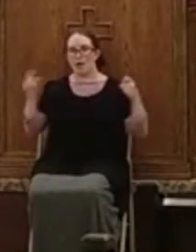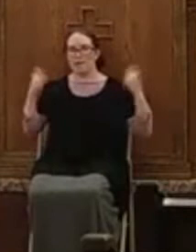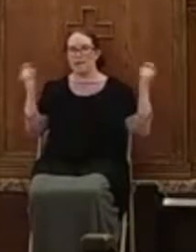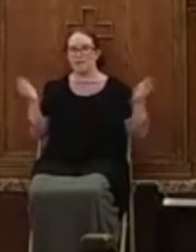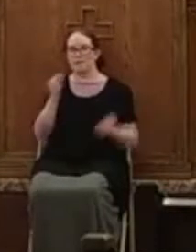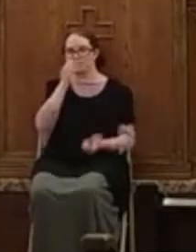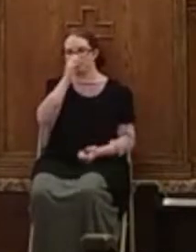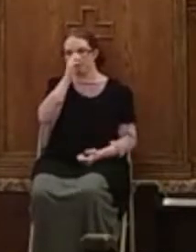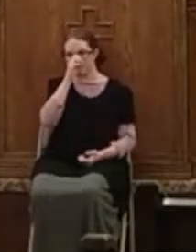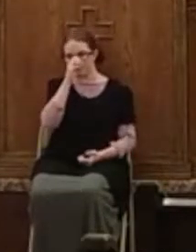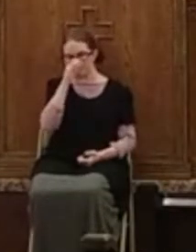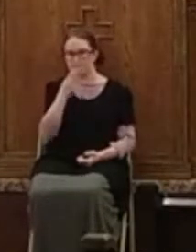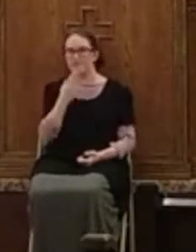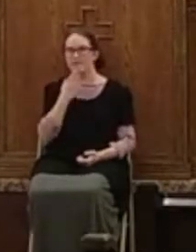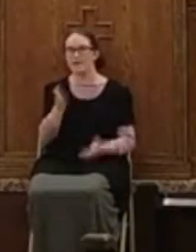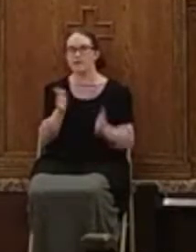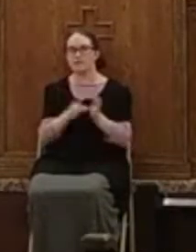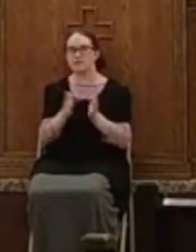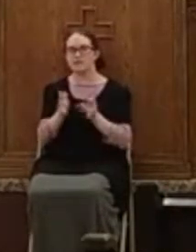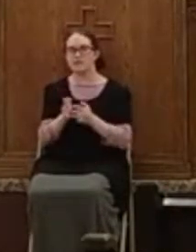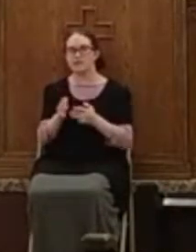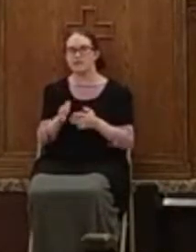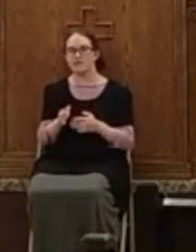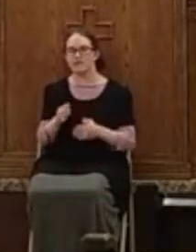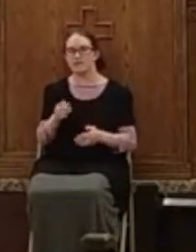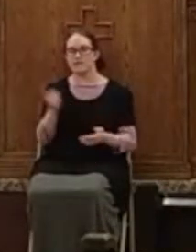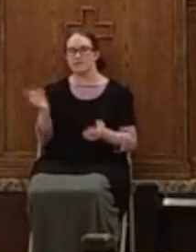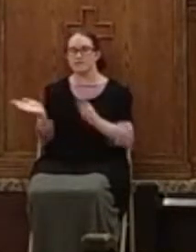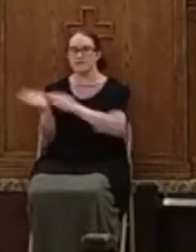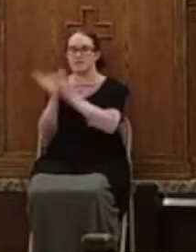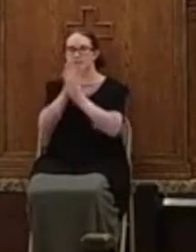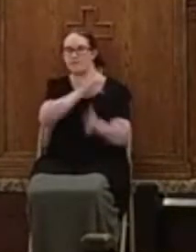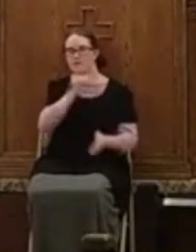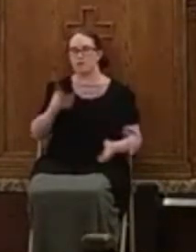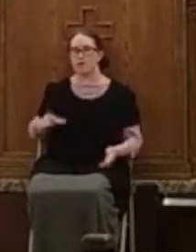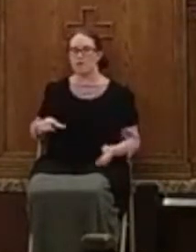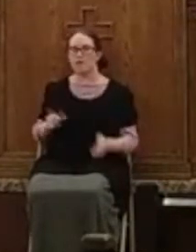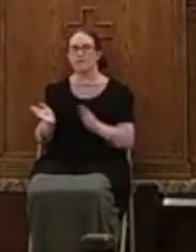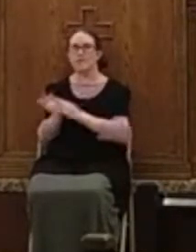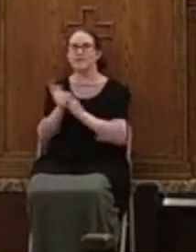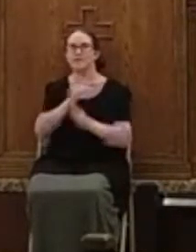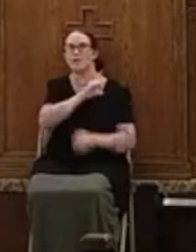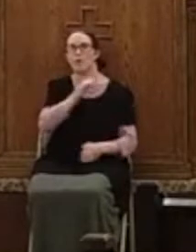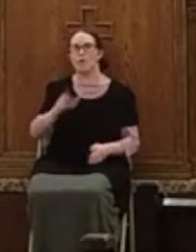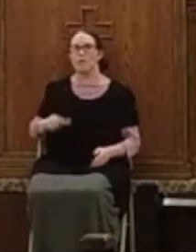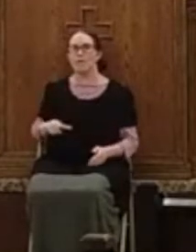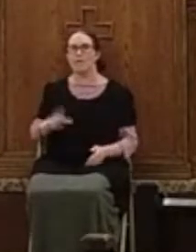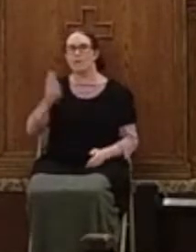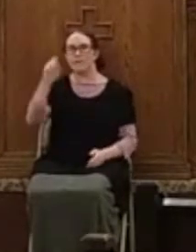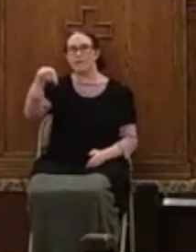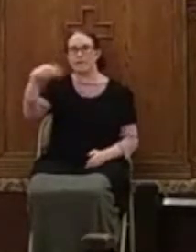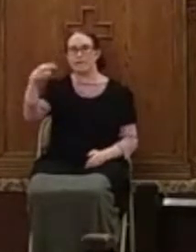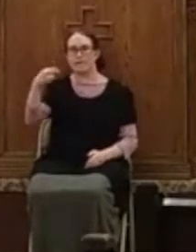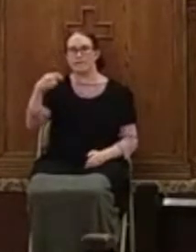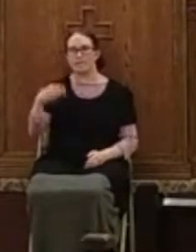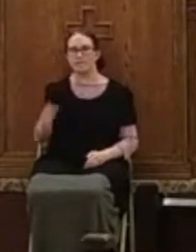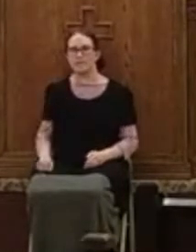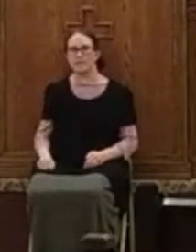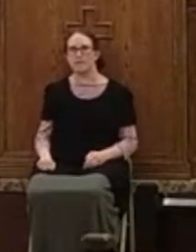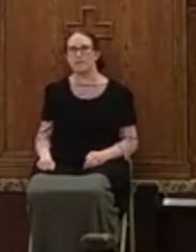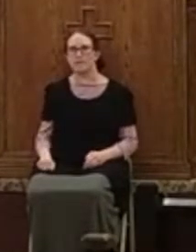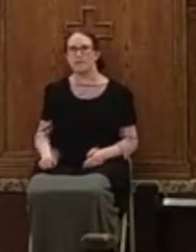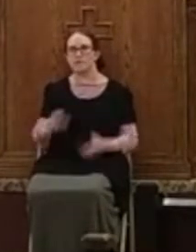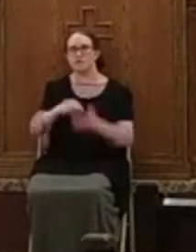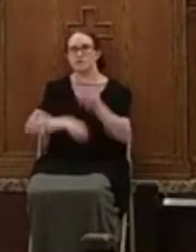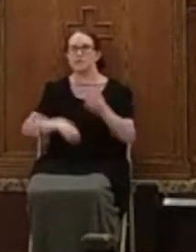Hallelujah. Thank you, Jesus. Somebody said, praise the Lord. Praise the Lord. Amen. Ephesians.